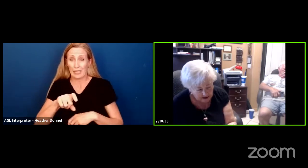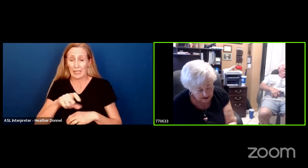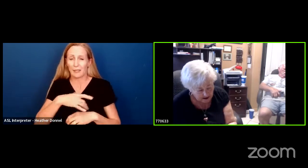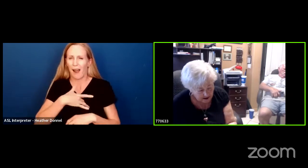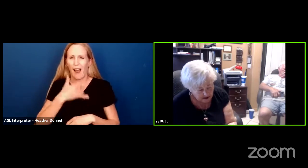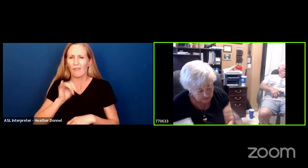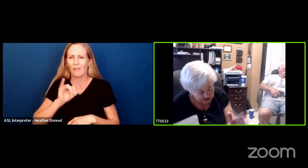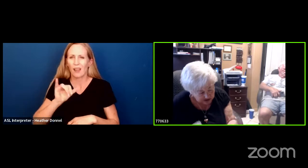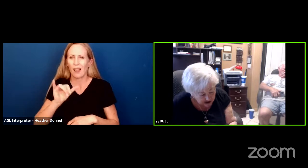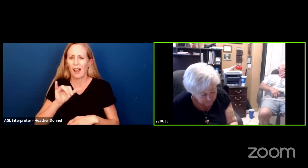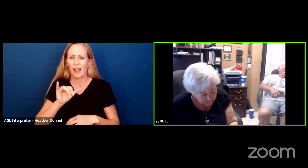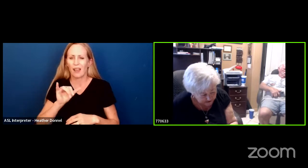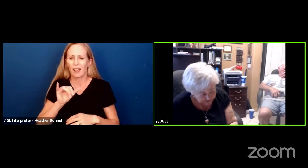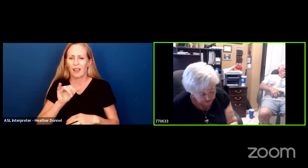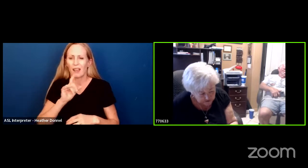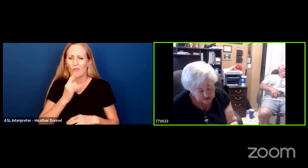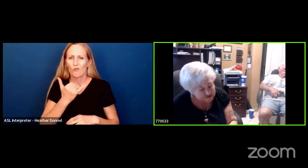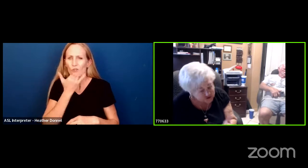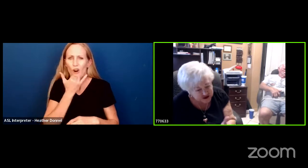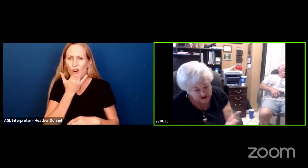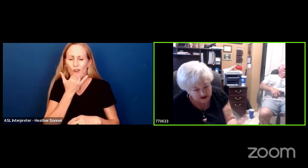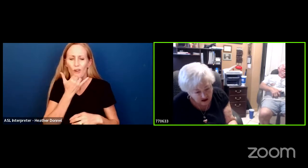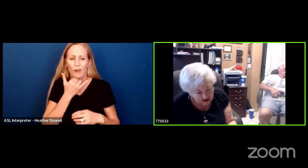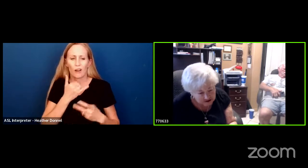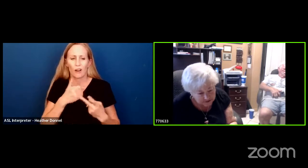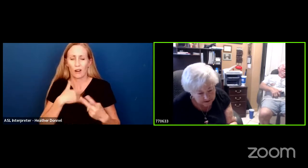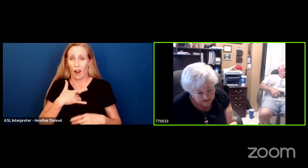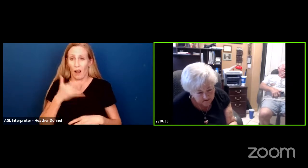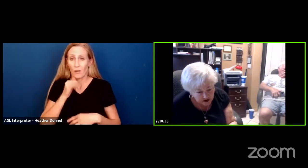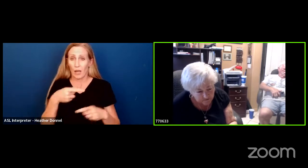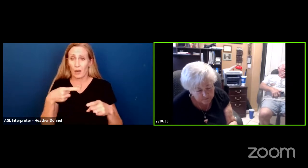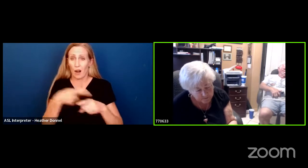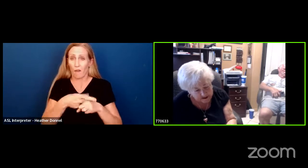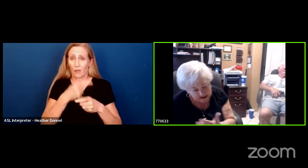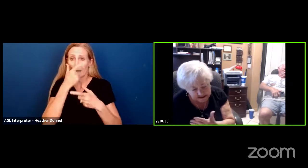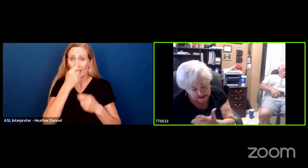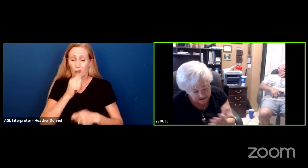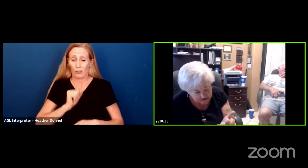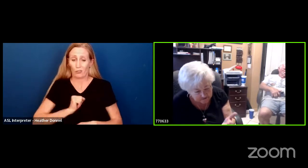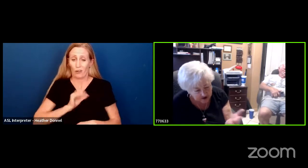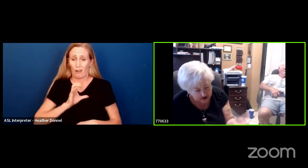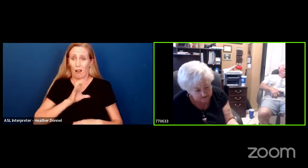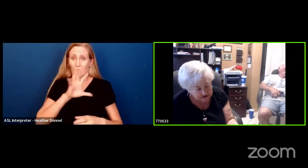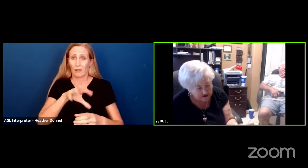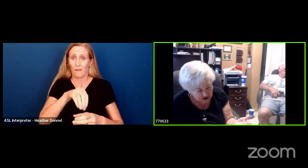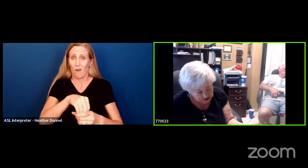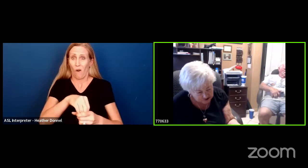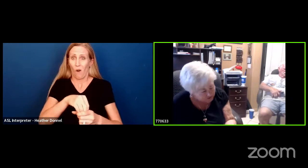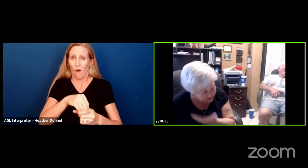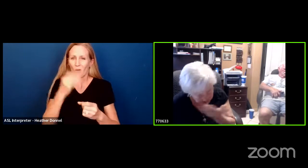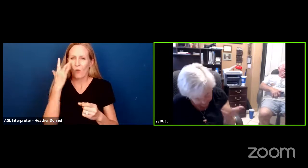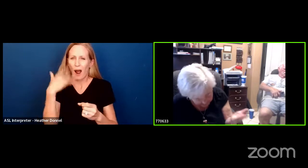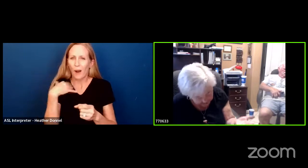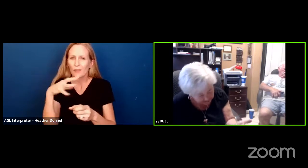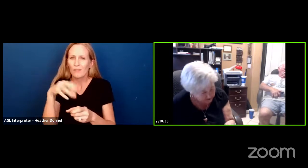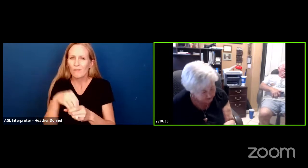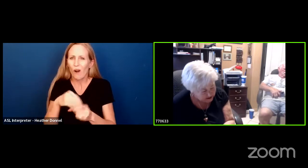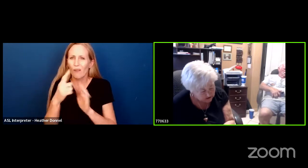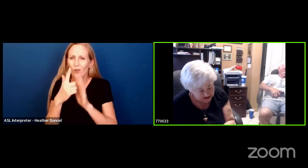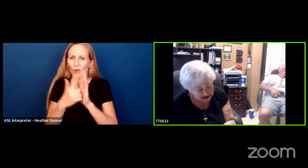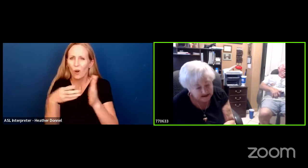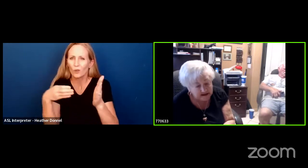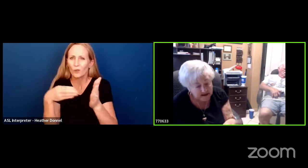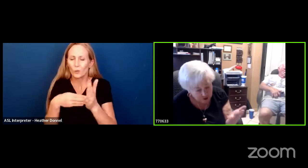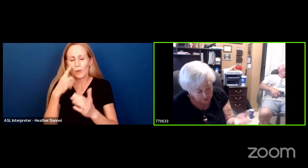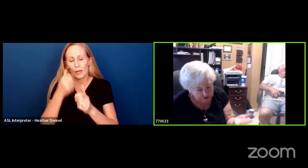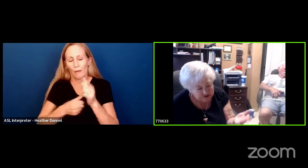wrong. It was a conflict of interest for Sherry Collins to be involved because I was involved in a lawsuit, I think everybody